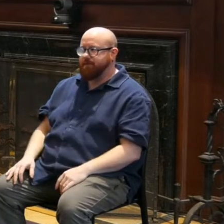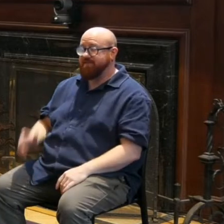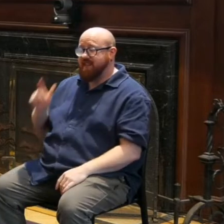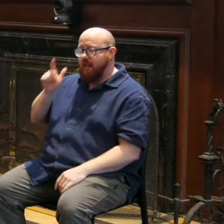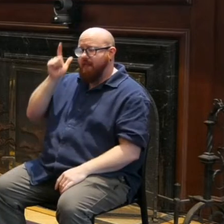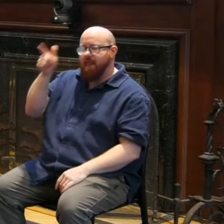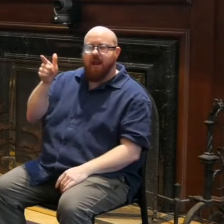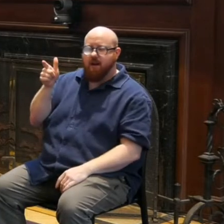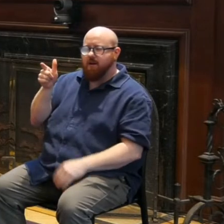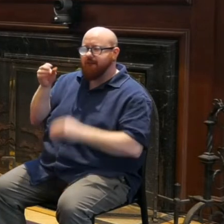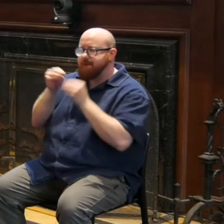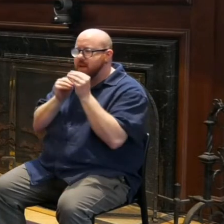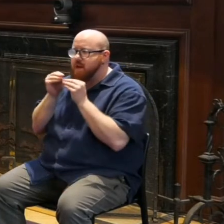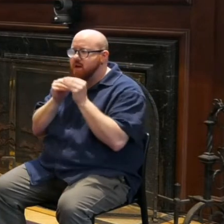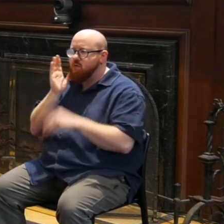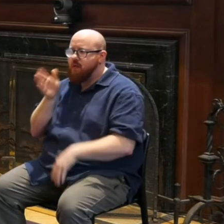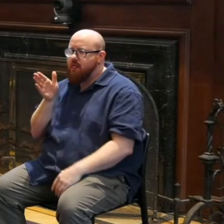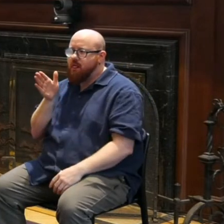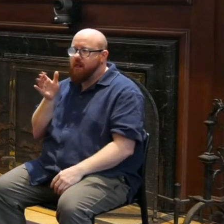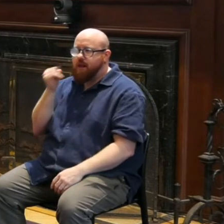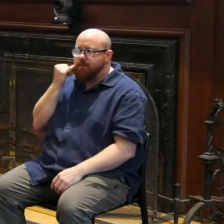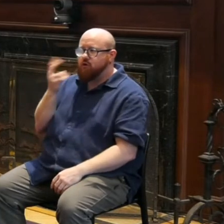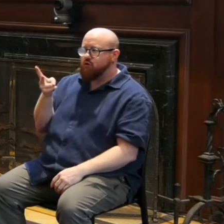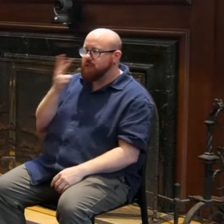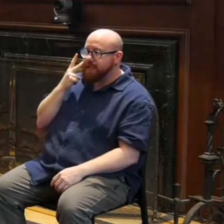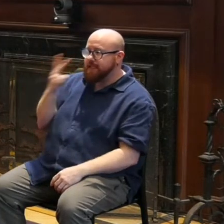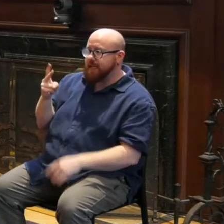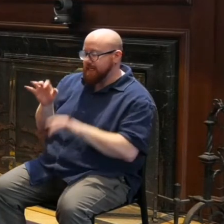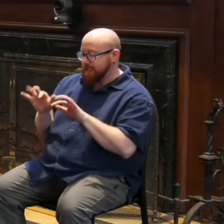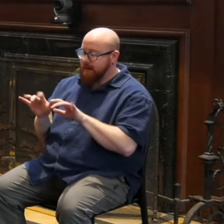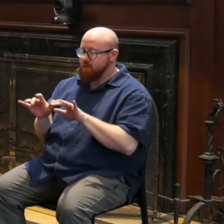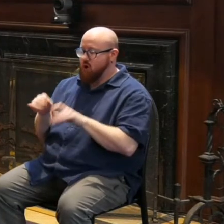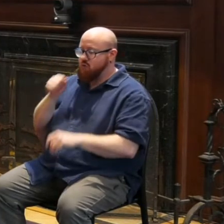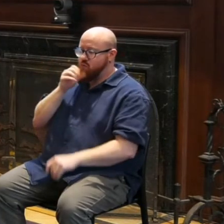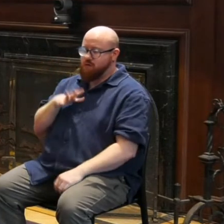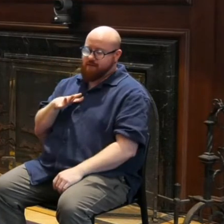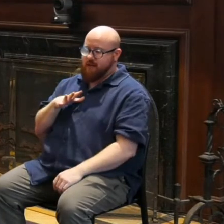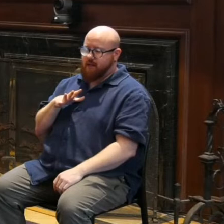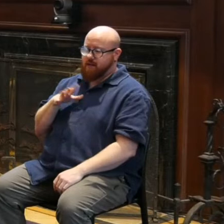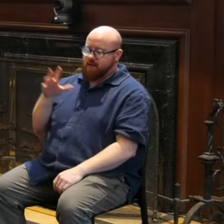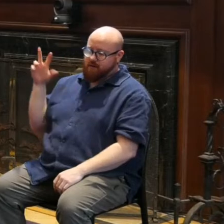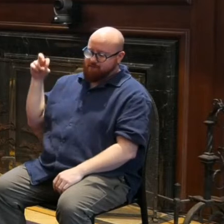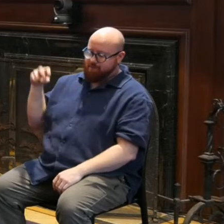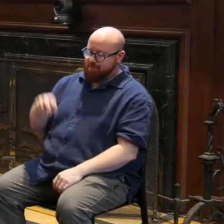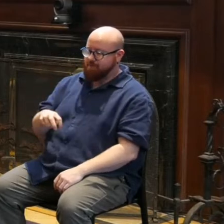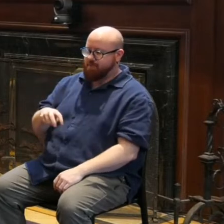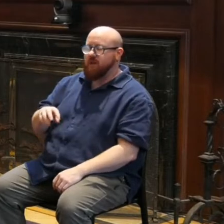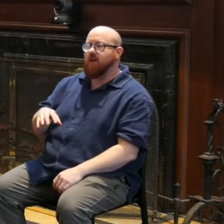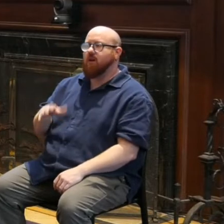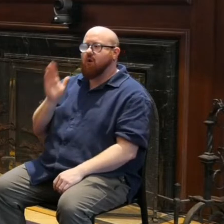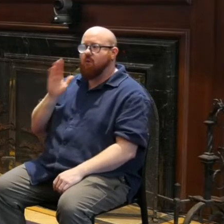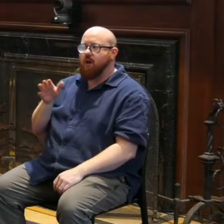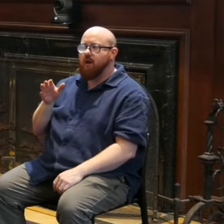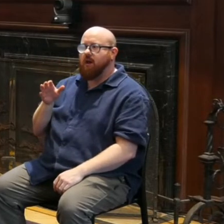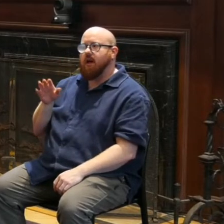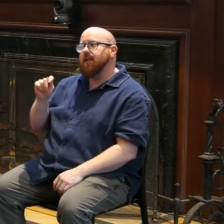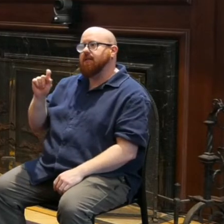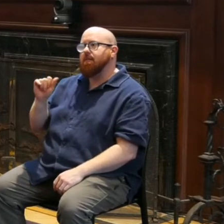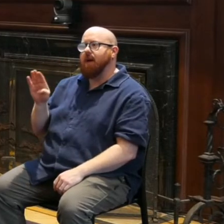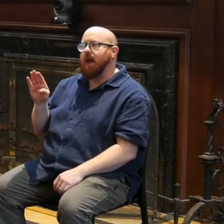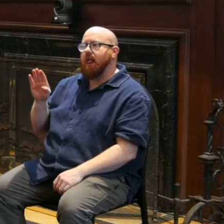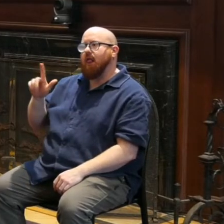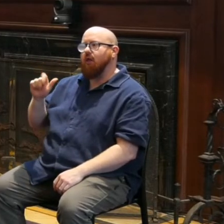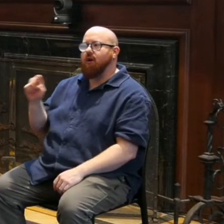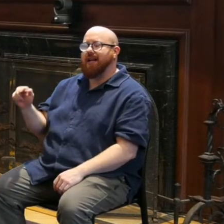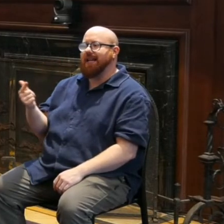this. If you see the typewriter woman come down, it will be to buy our longaniza and the fried